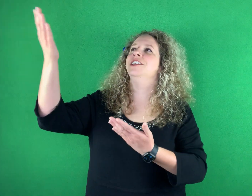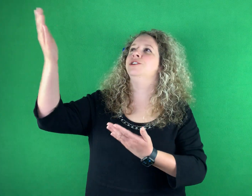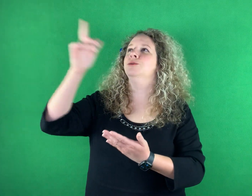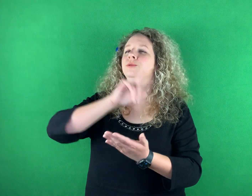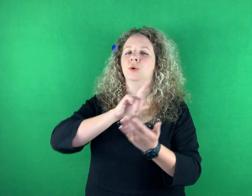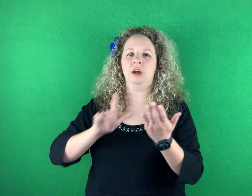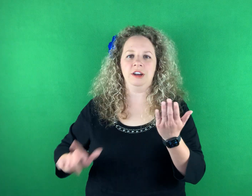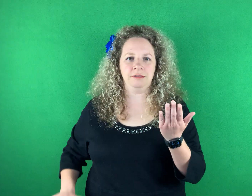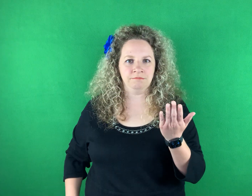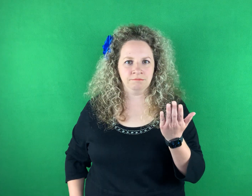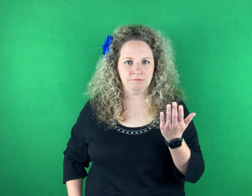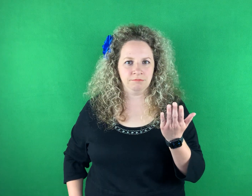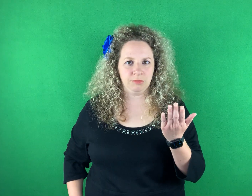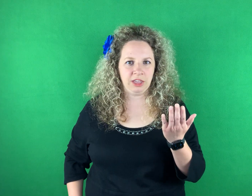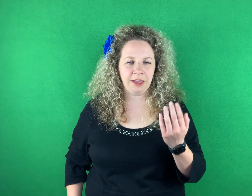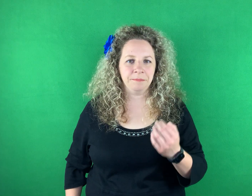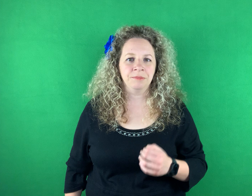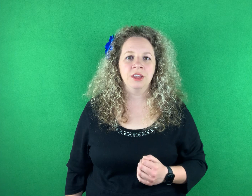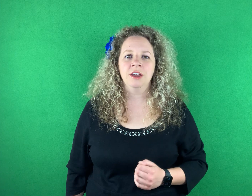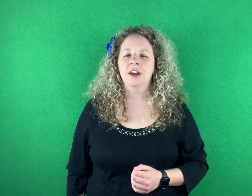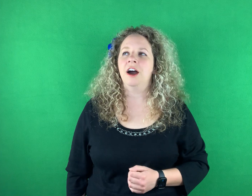you, Lord. Okay.